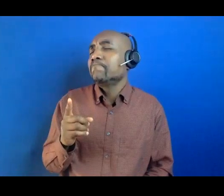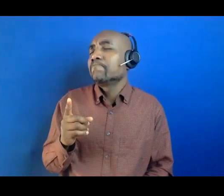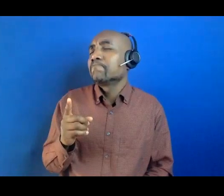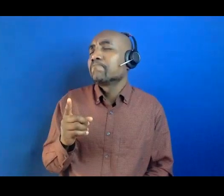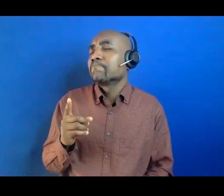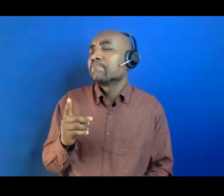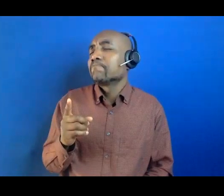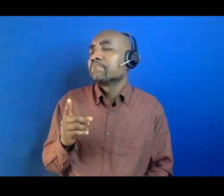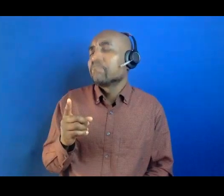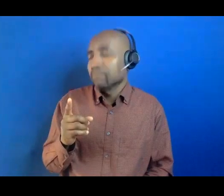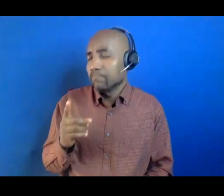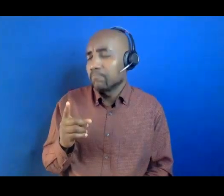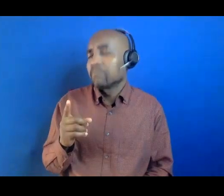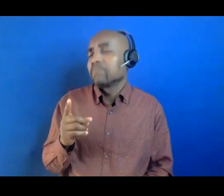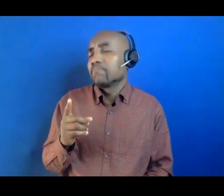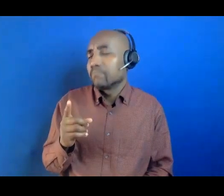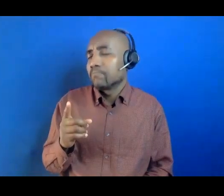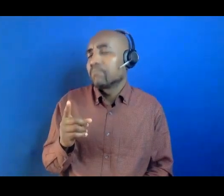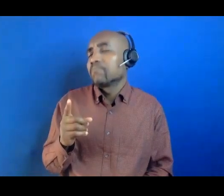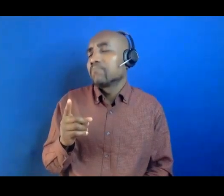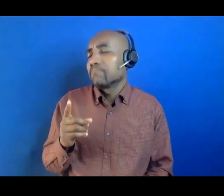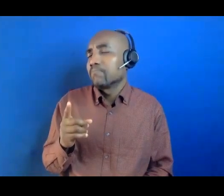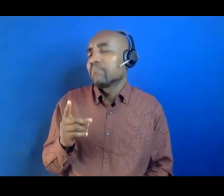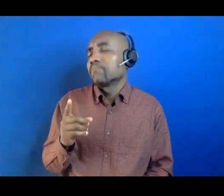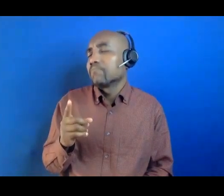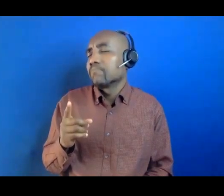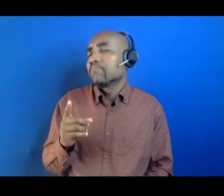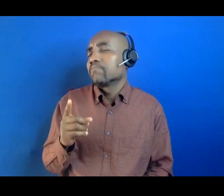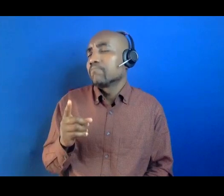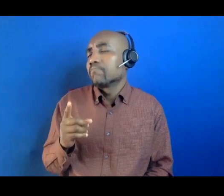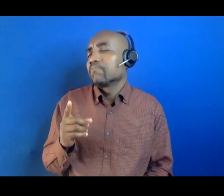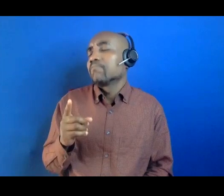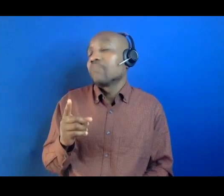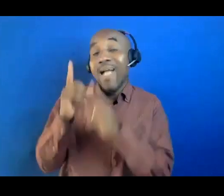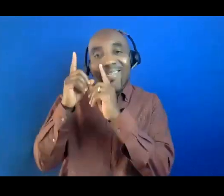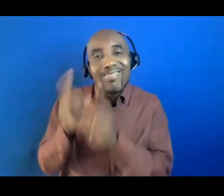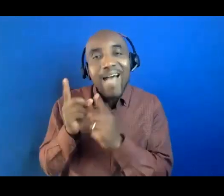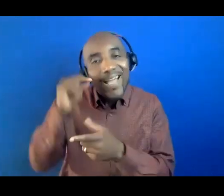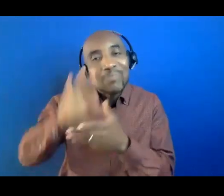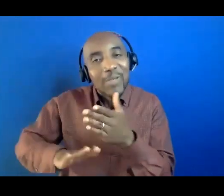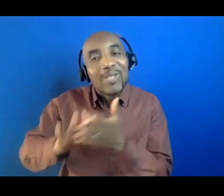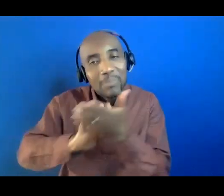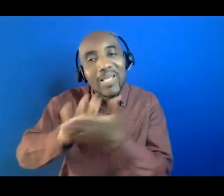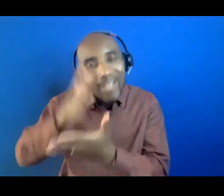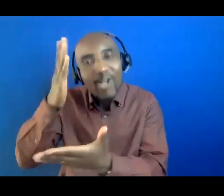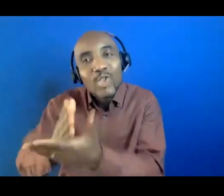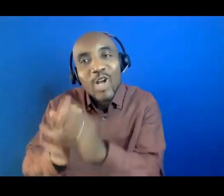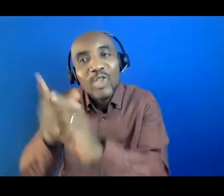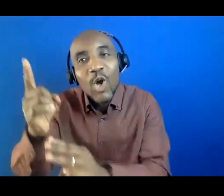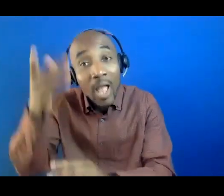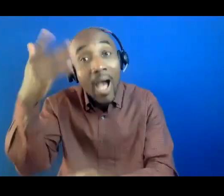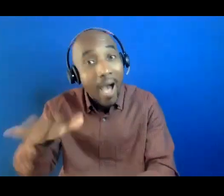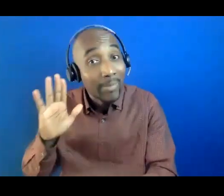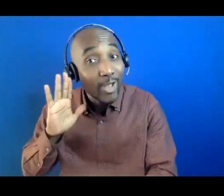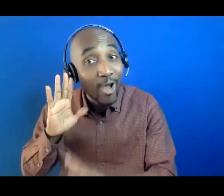that enabled me to trust God. I've heard it said that the Holy Spirit